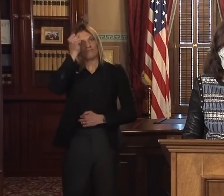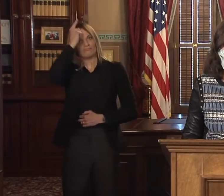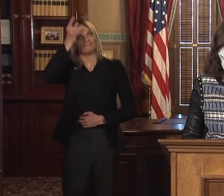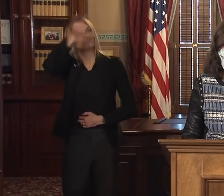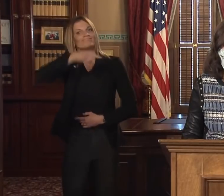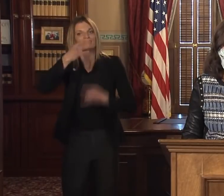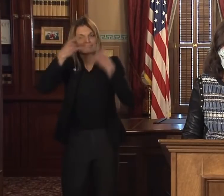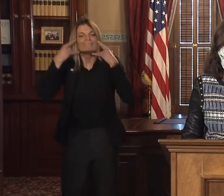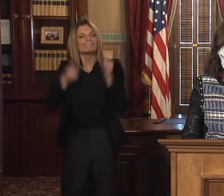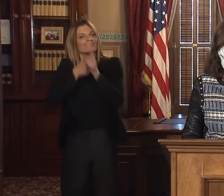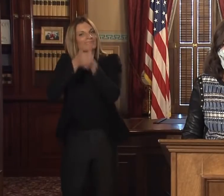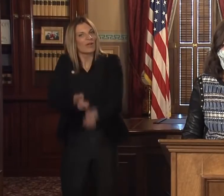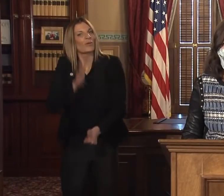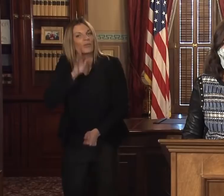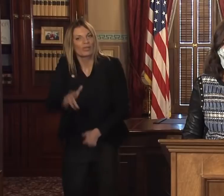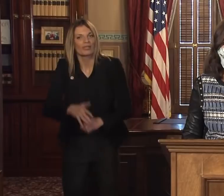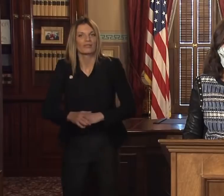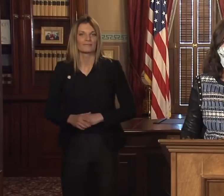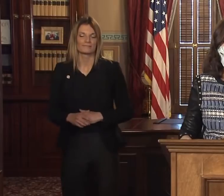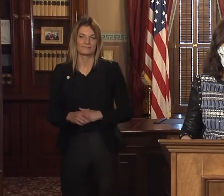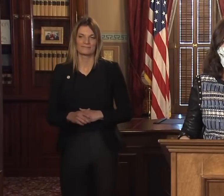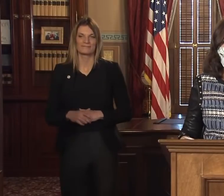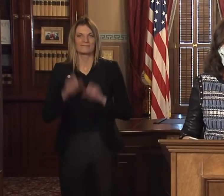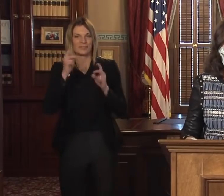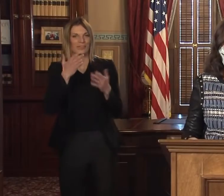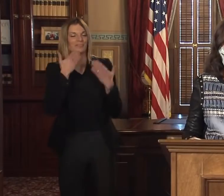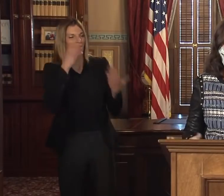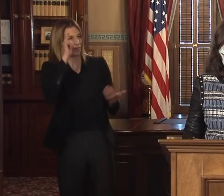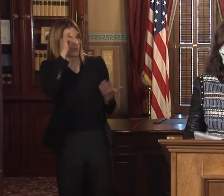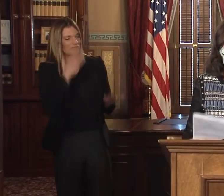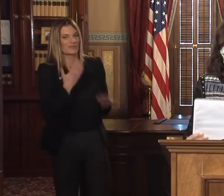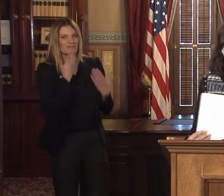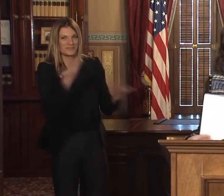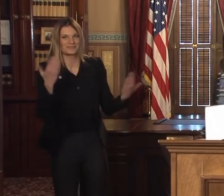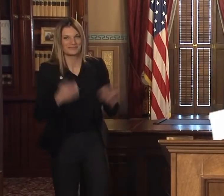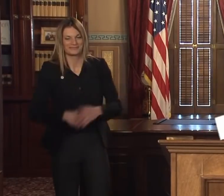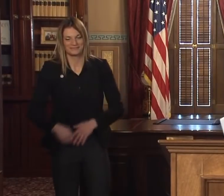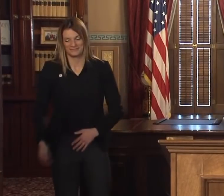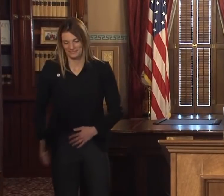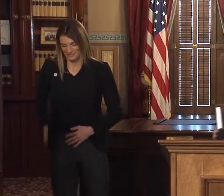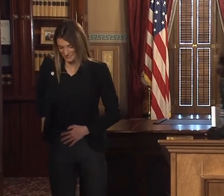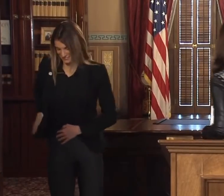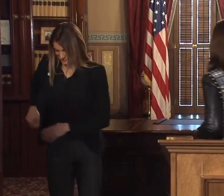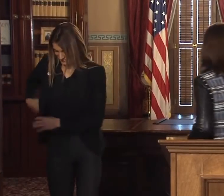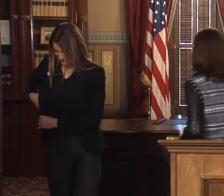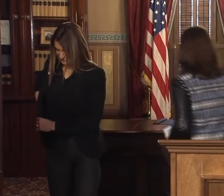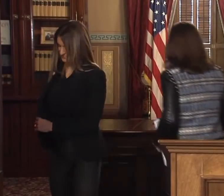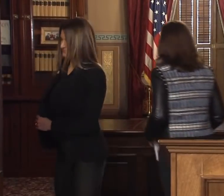confronting. Okay, great. Thank you, Governor. Thank you, everybody. Thank you.